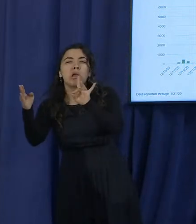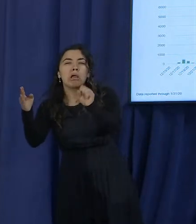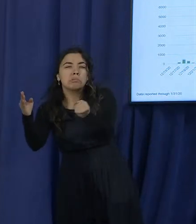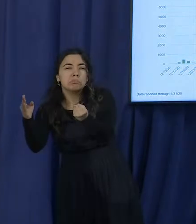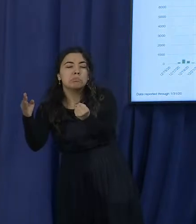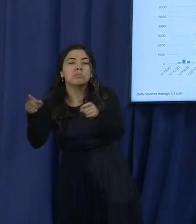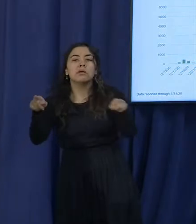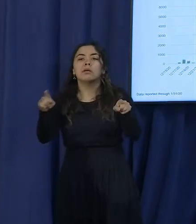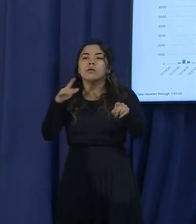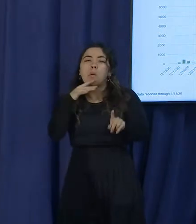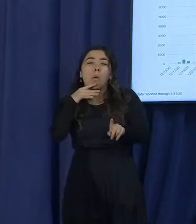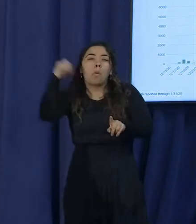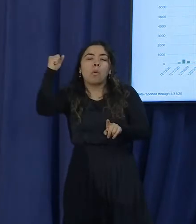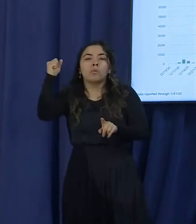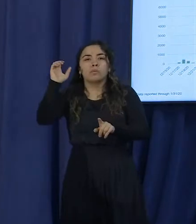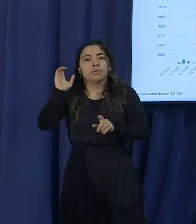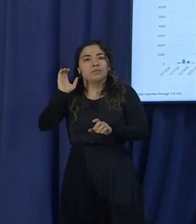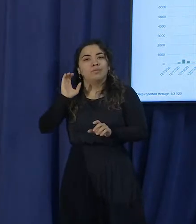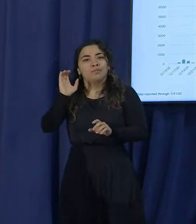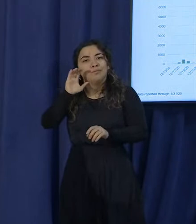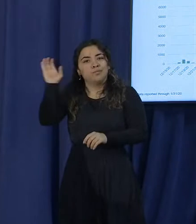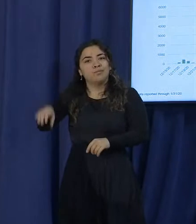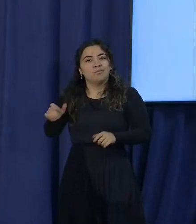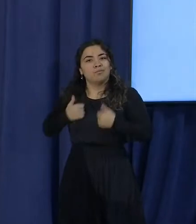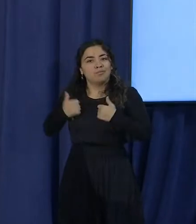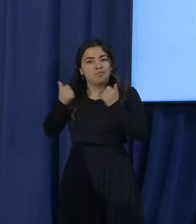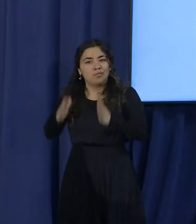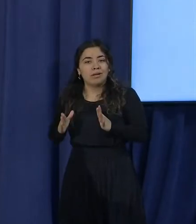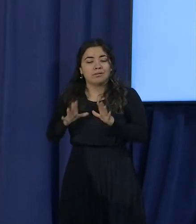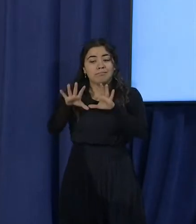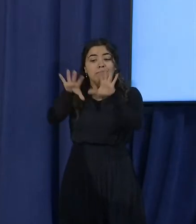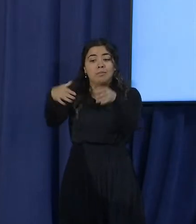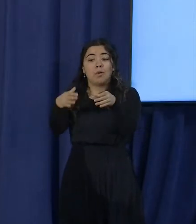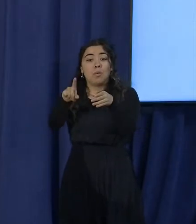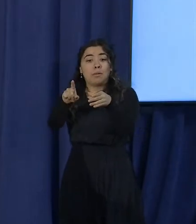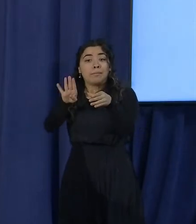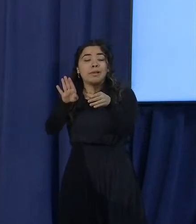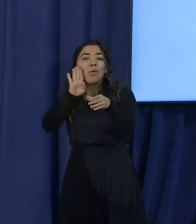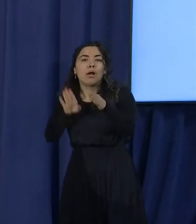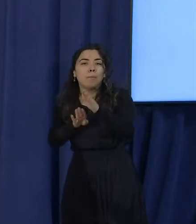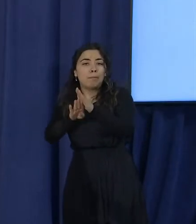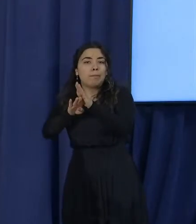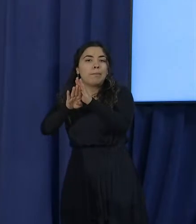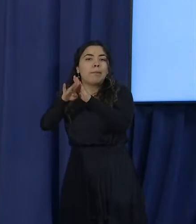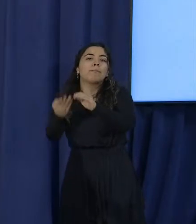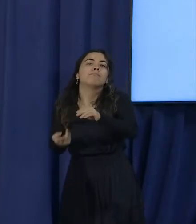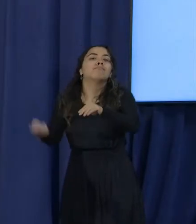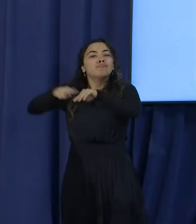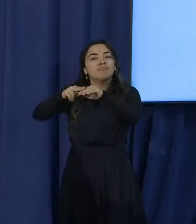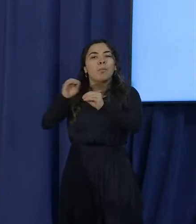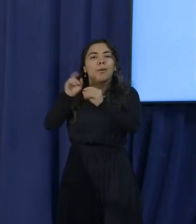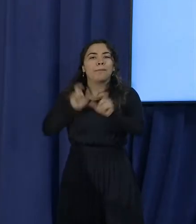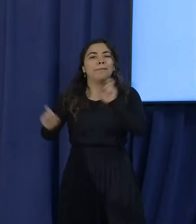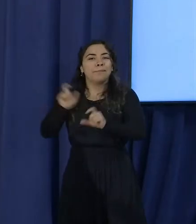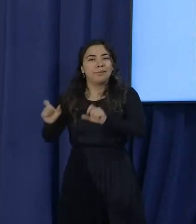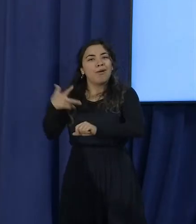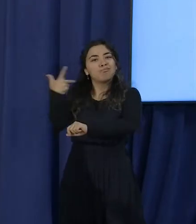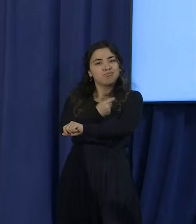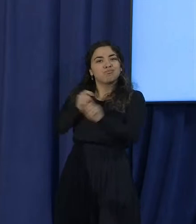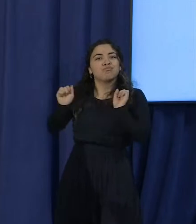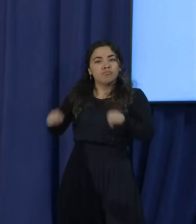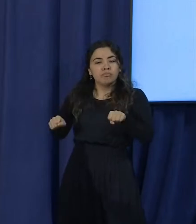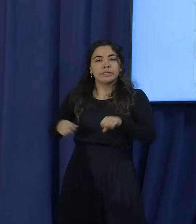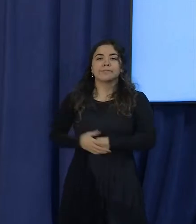older Chicagoans. As we moved into 1B, really nice increases there. And this brings me to really the